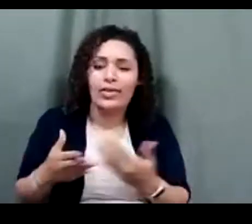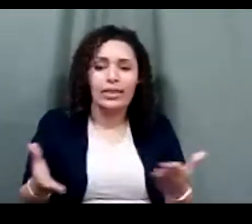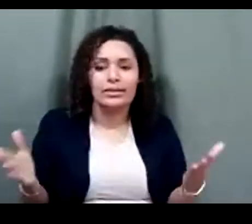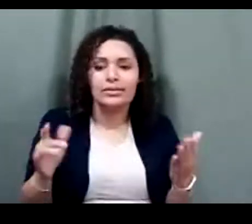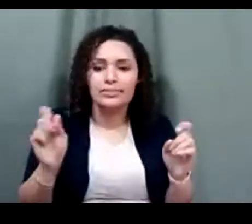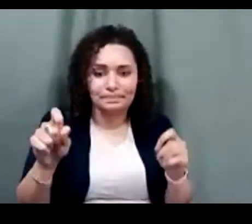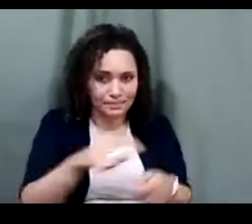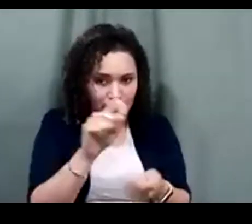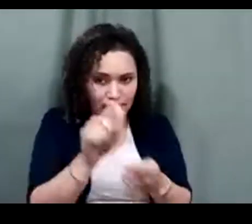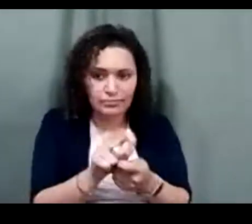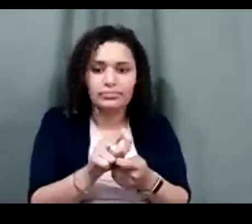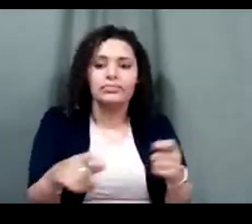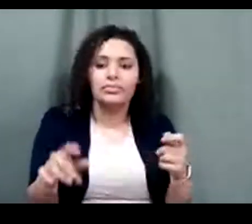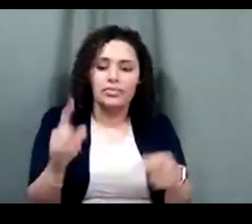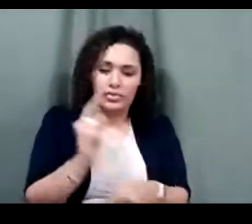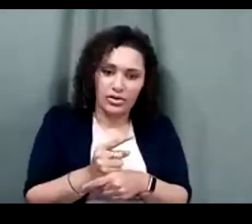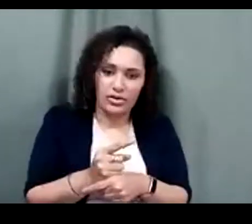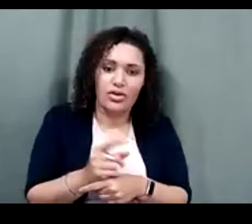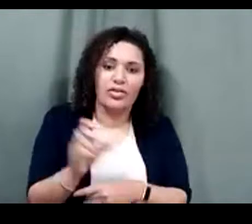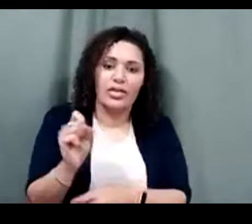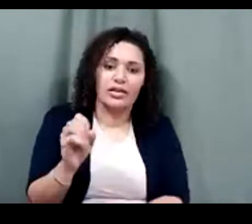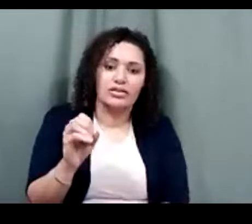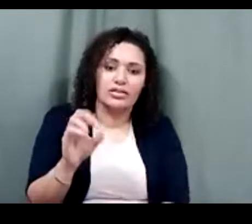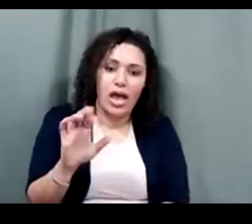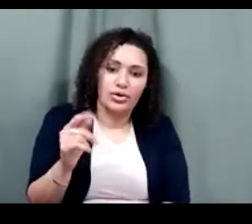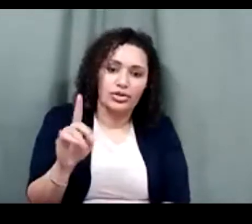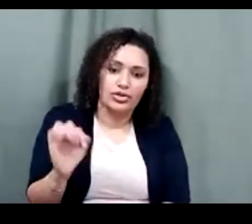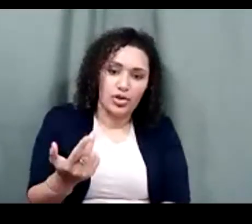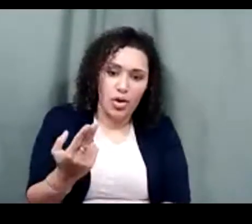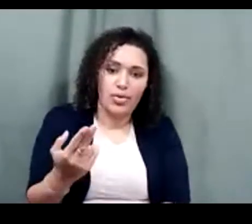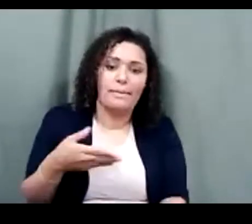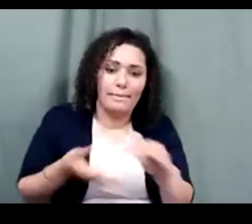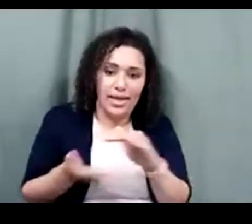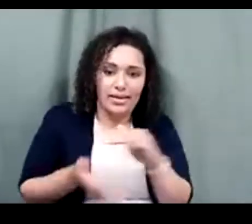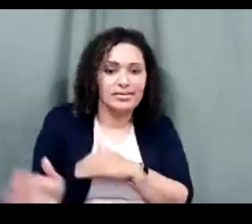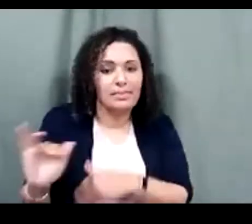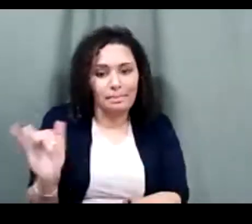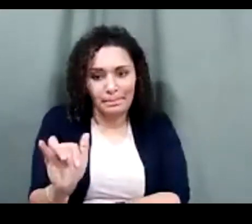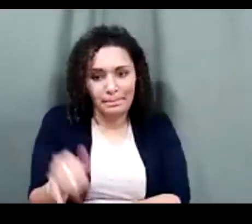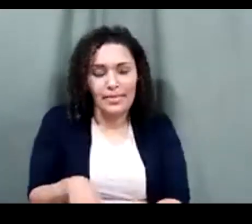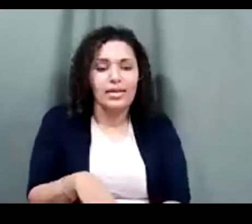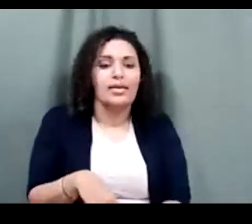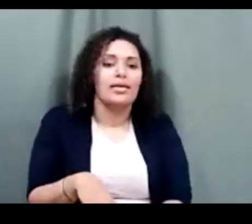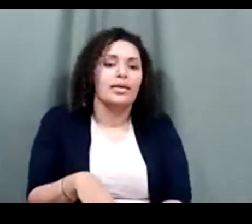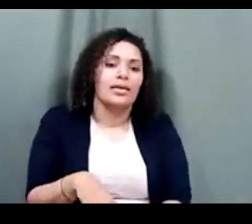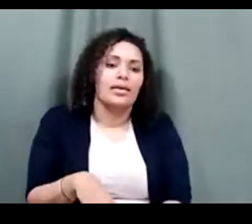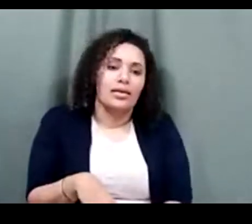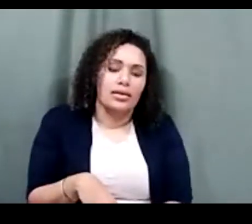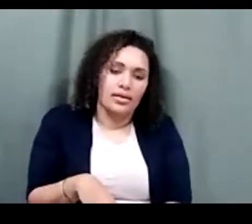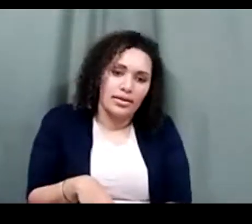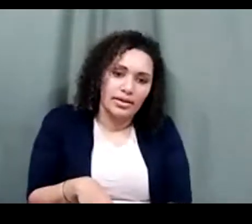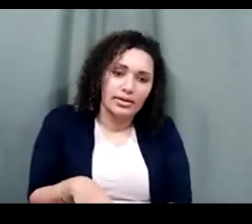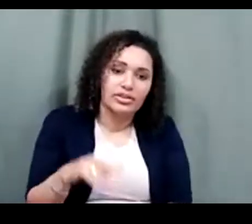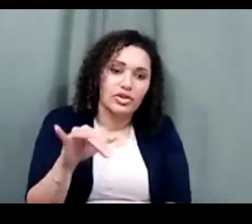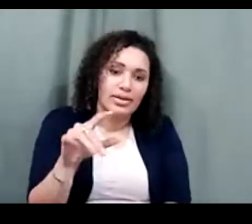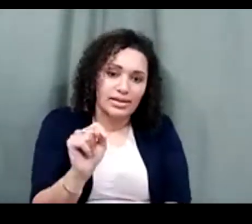yes, exactly. Exactly. Pandemic sourboat baking is right up. It's right there. So right. The yeast, so there are all these